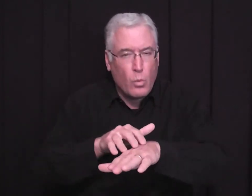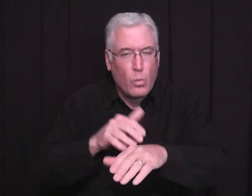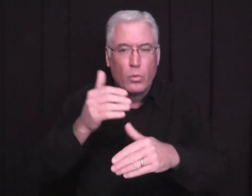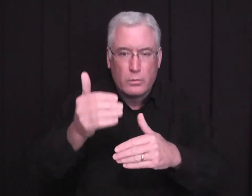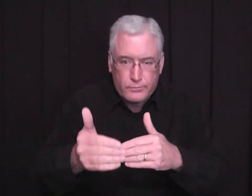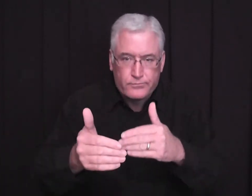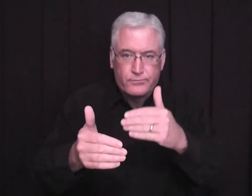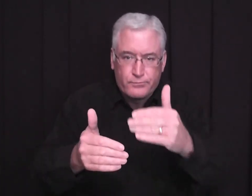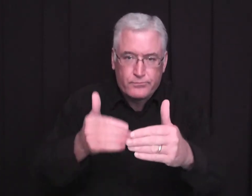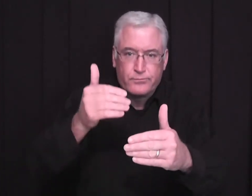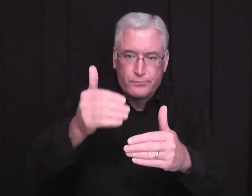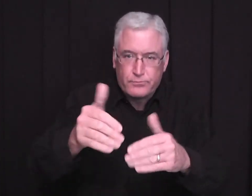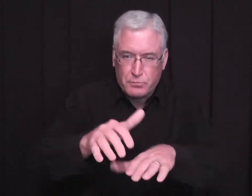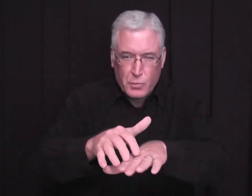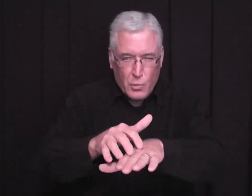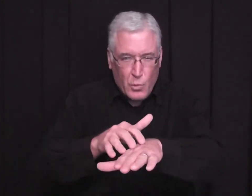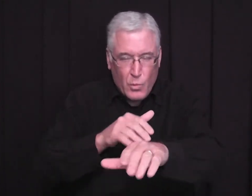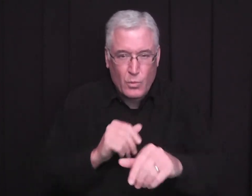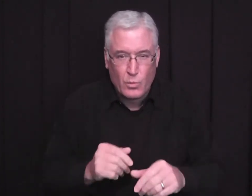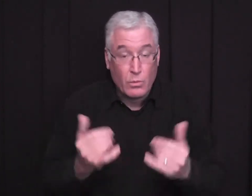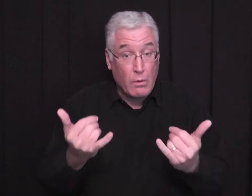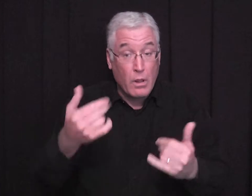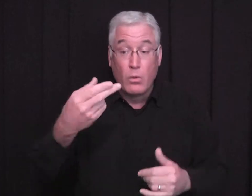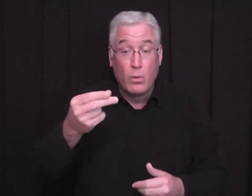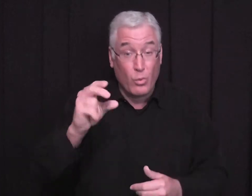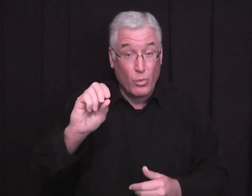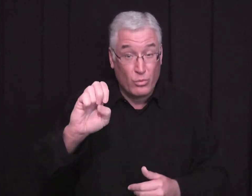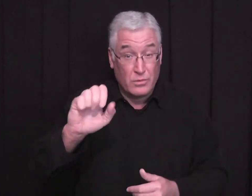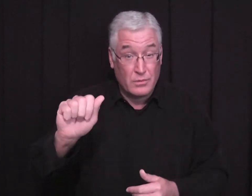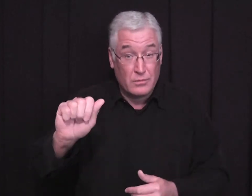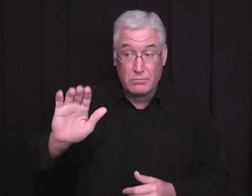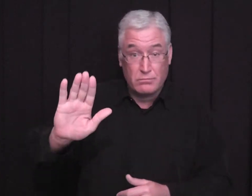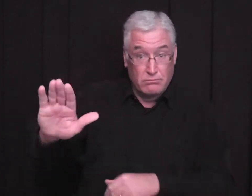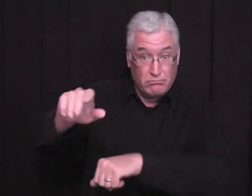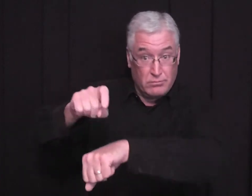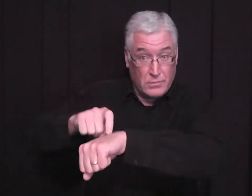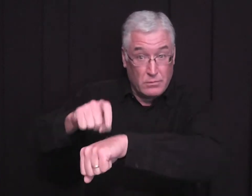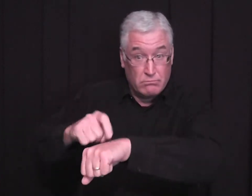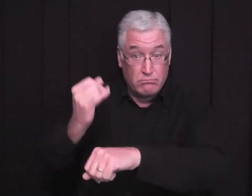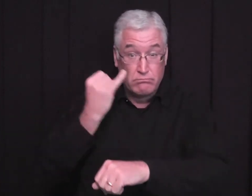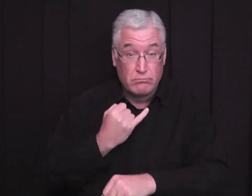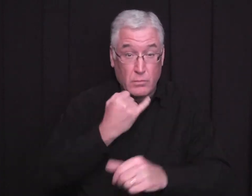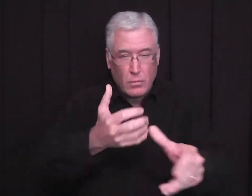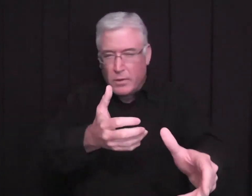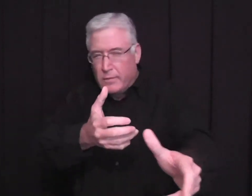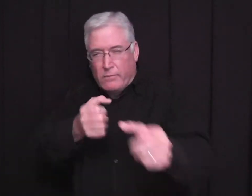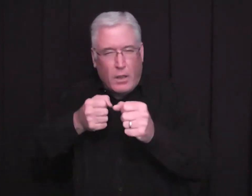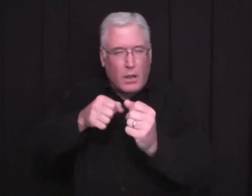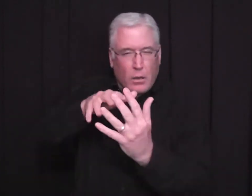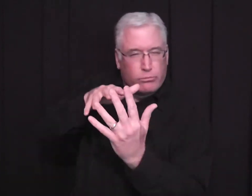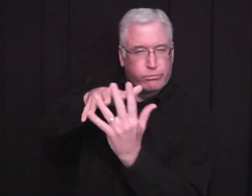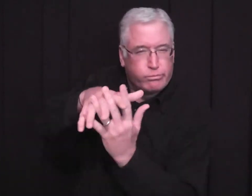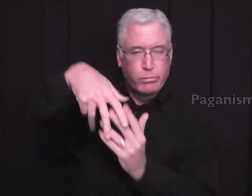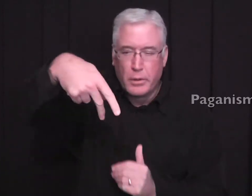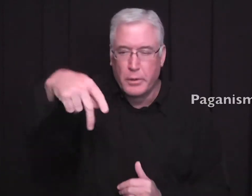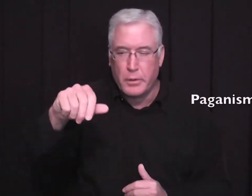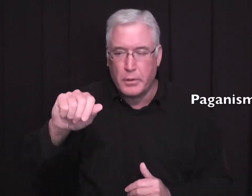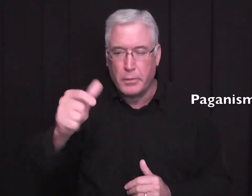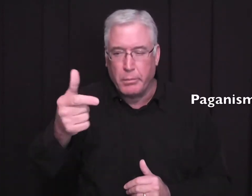of Canaan, slow but steady progress. And then to the time of Hosea, when the Israelites very quickly went